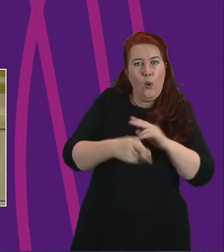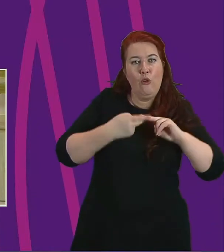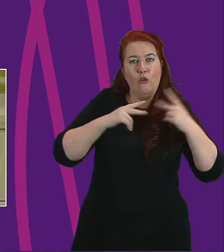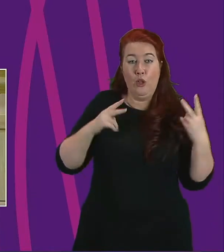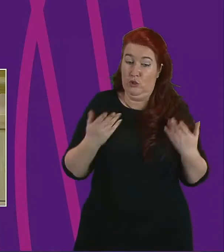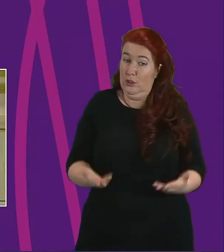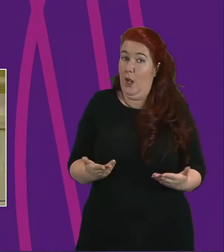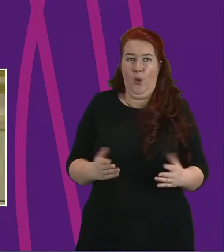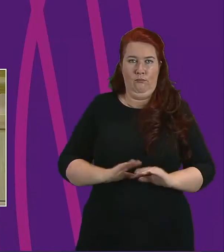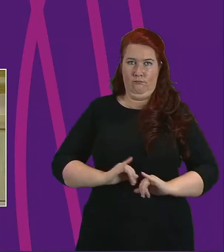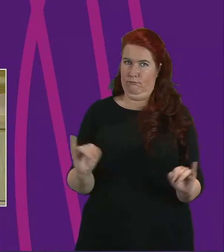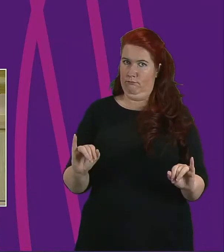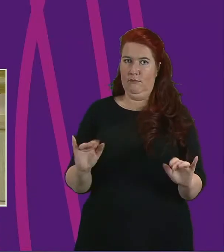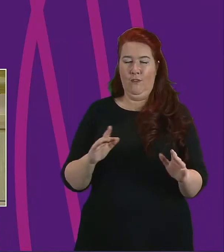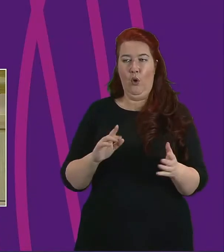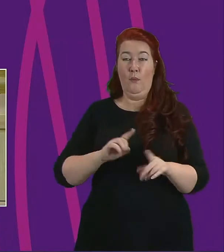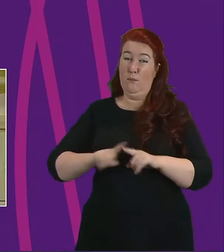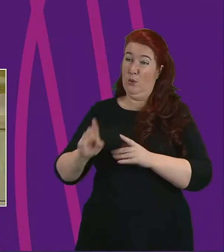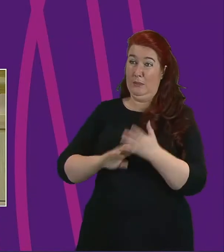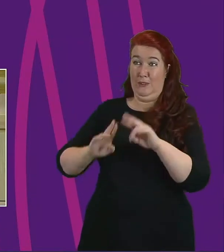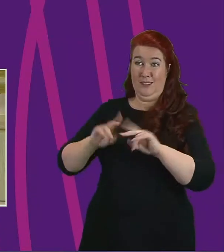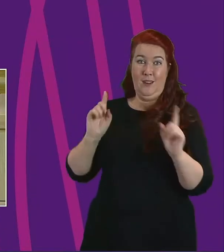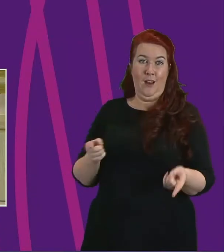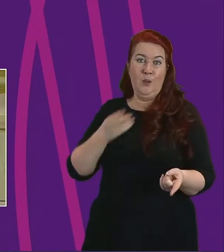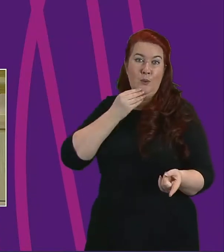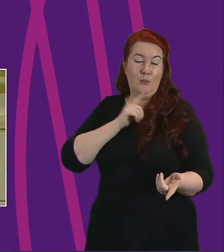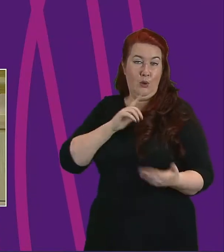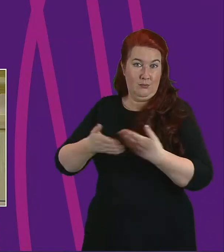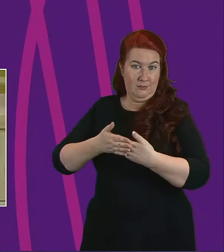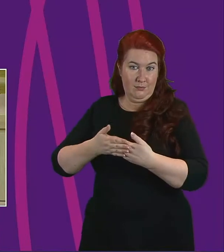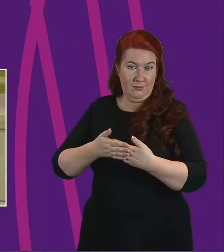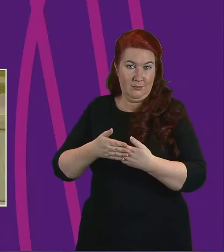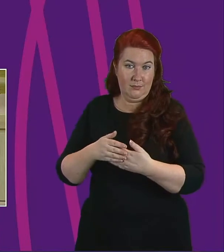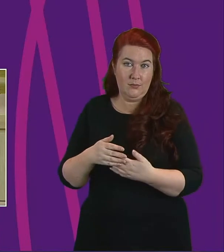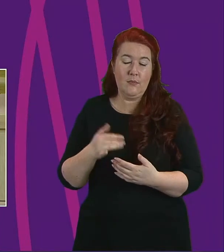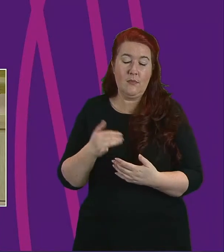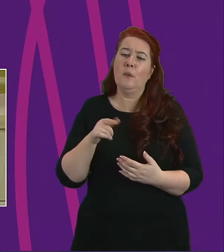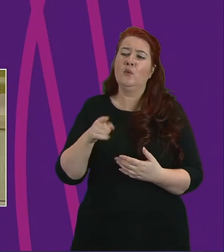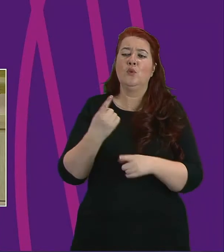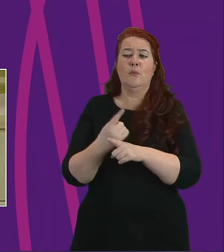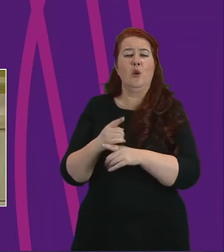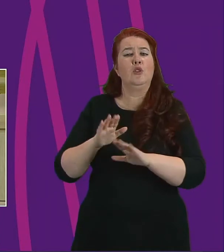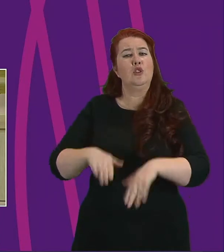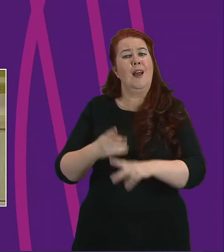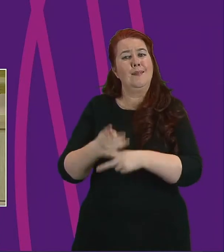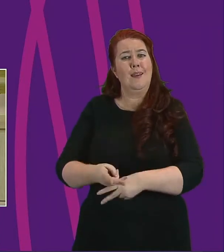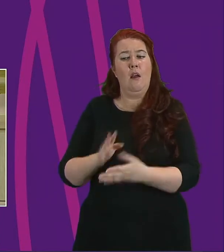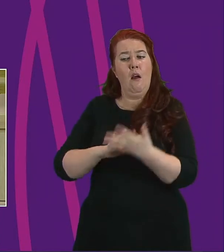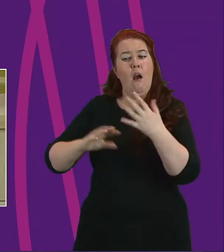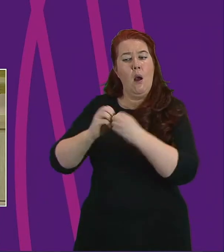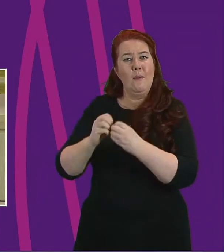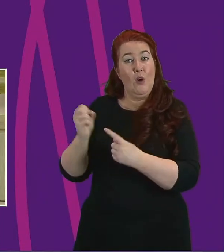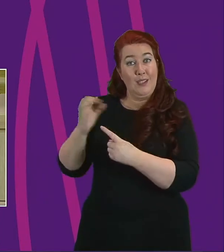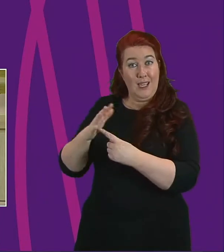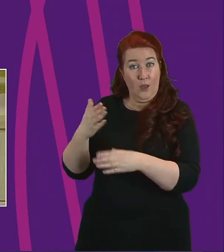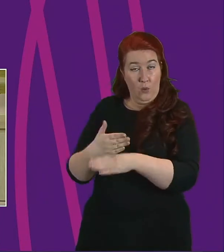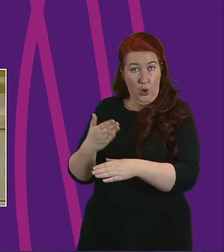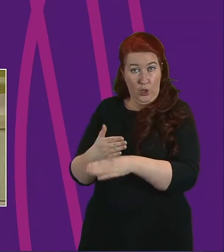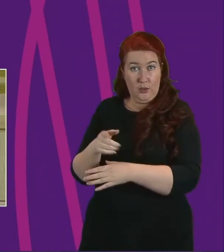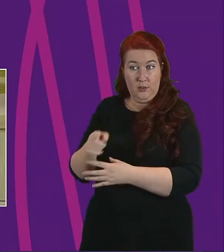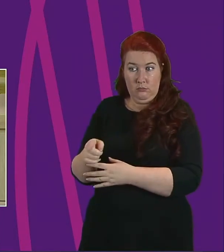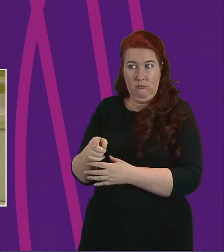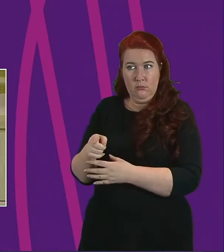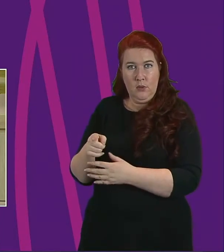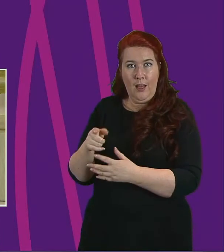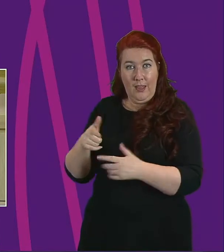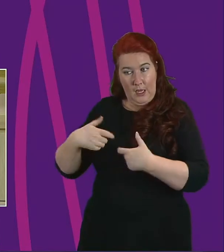off limits to most parents, if the hubs for key workers will remain open throughout the summer to allow those workers to